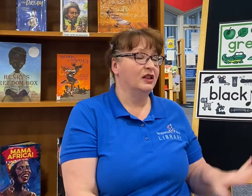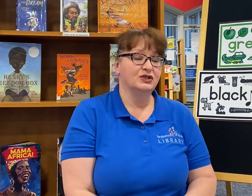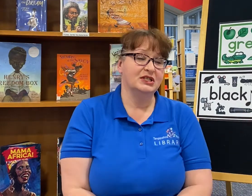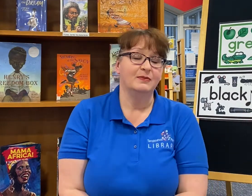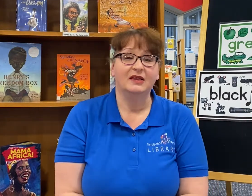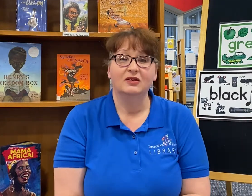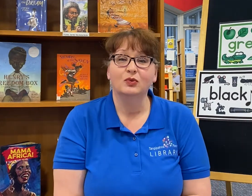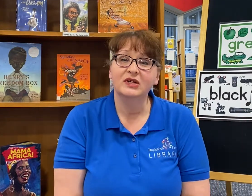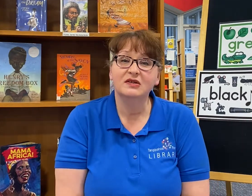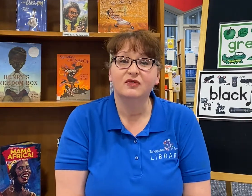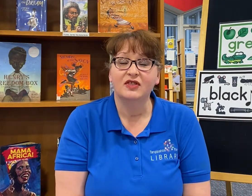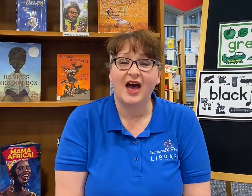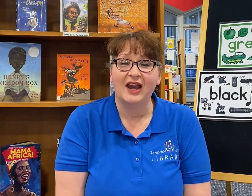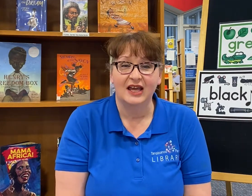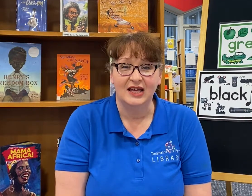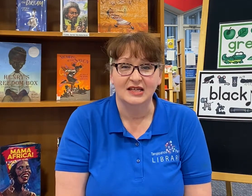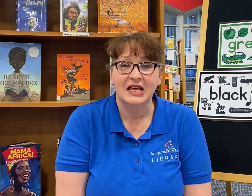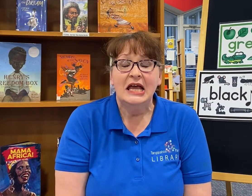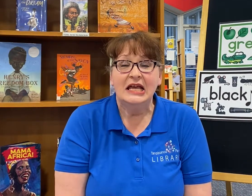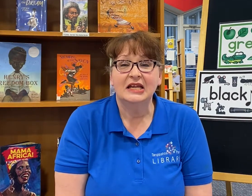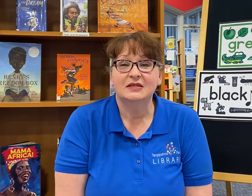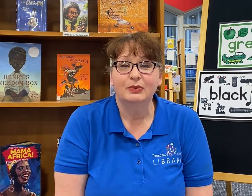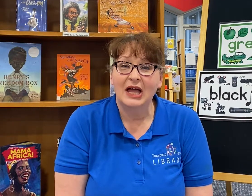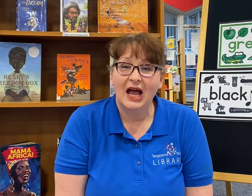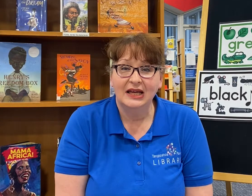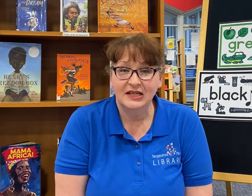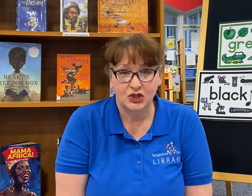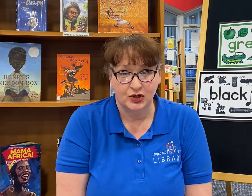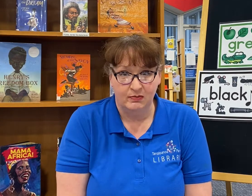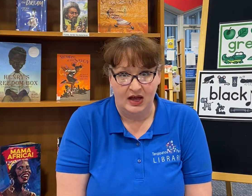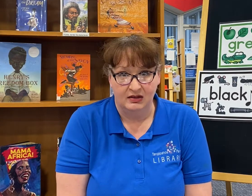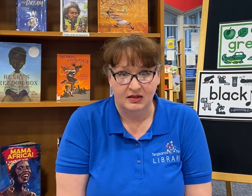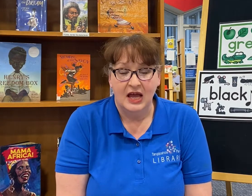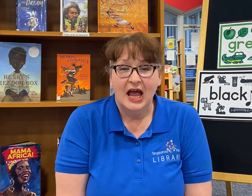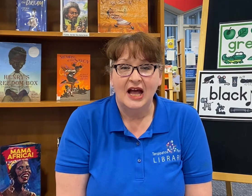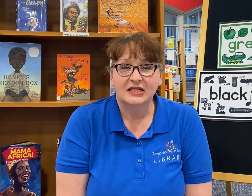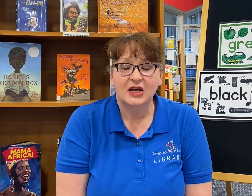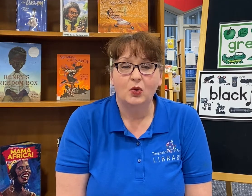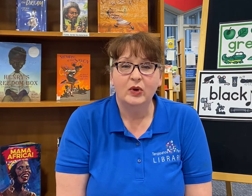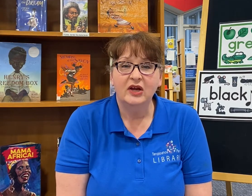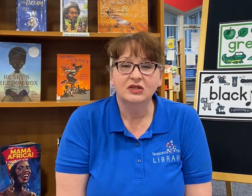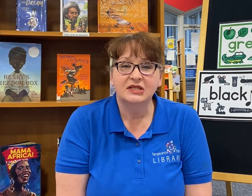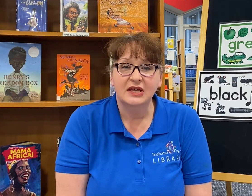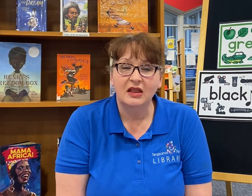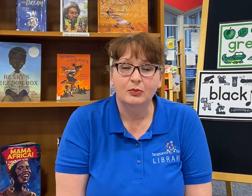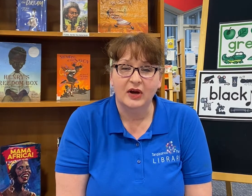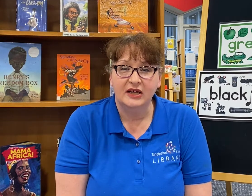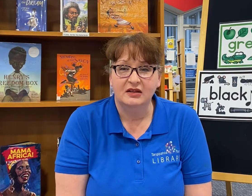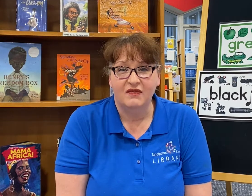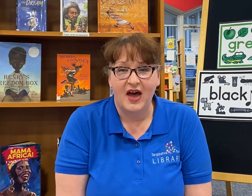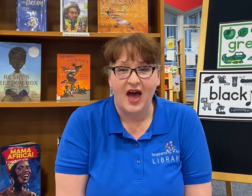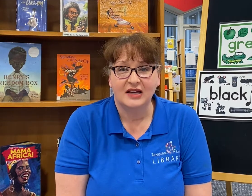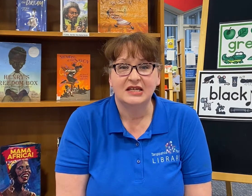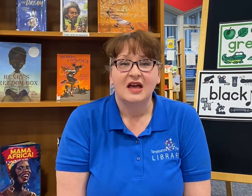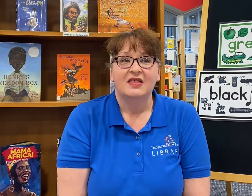this month, and the reason for that is it is Black History Month. And so we are celebrating the fact